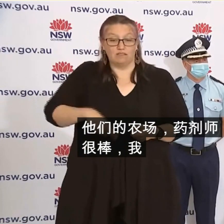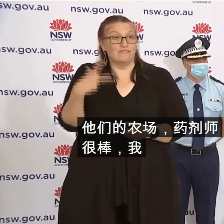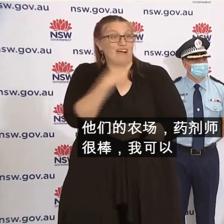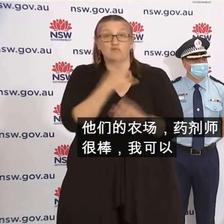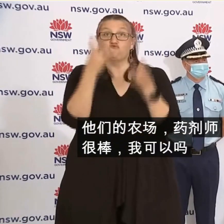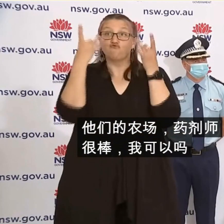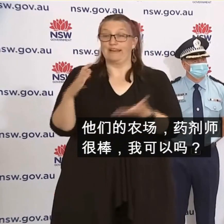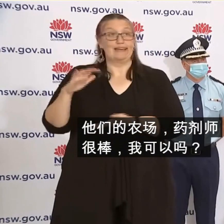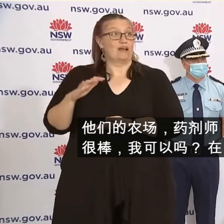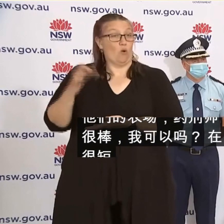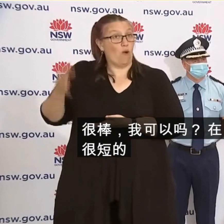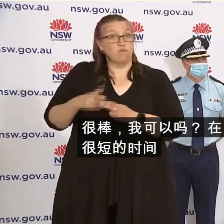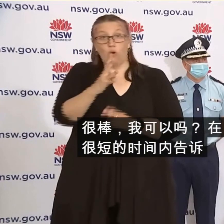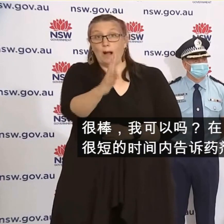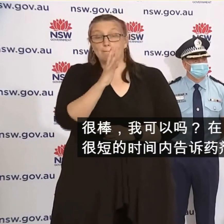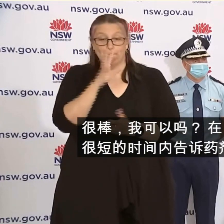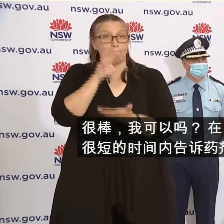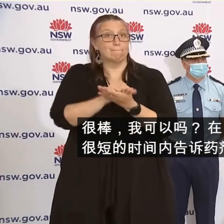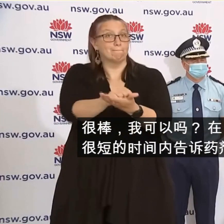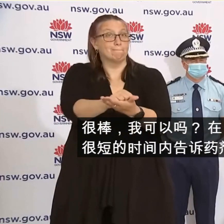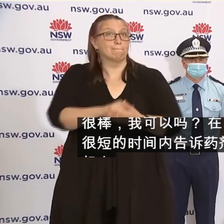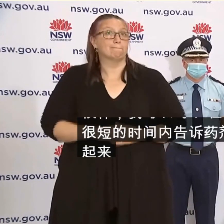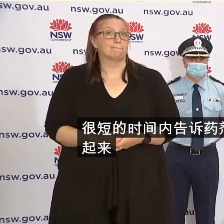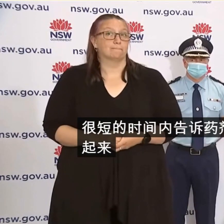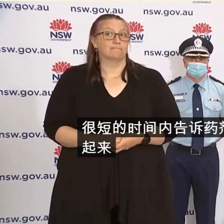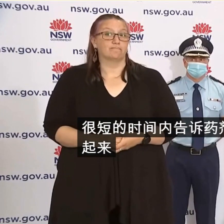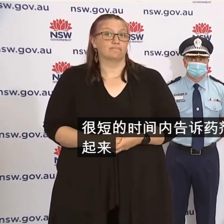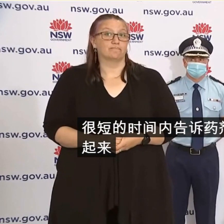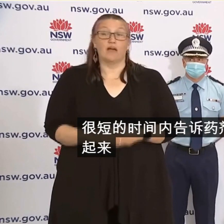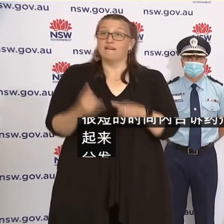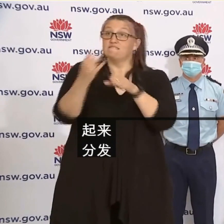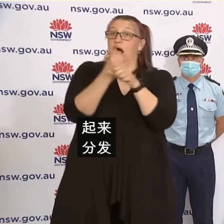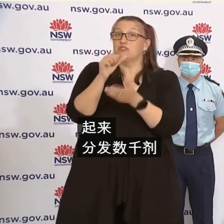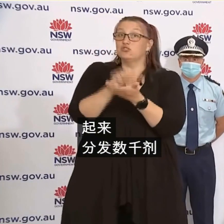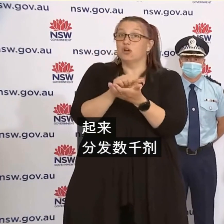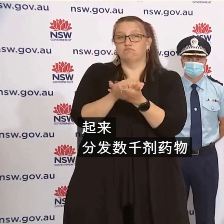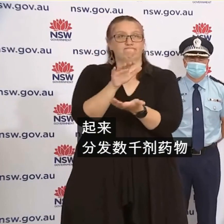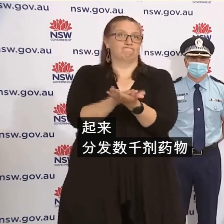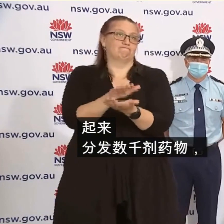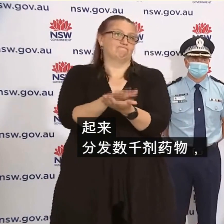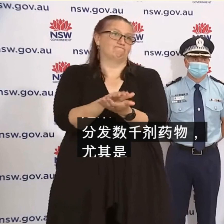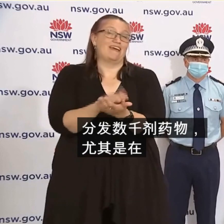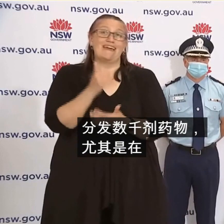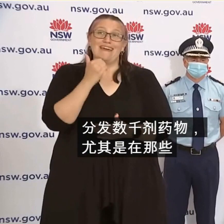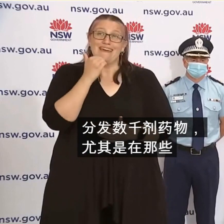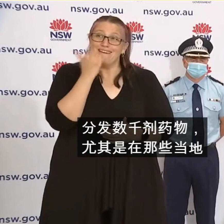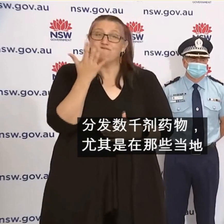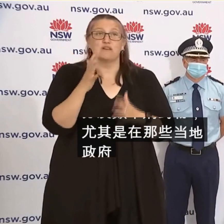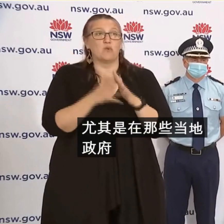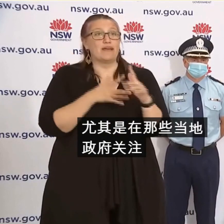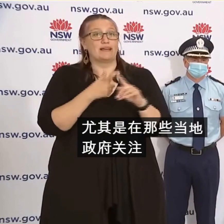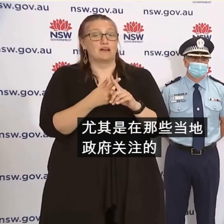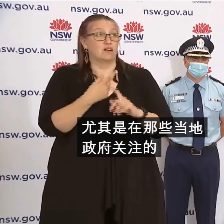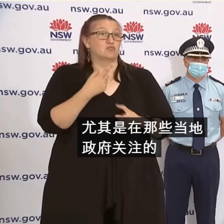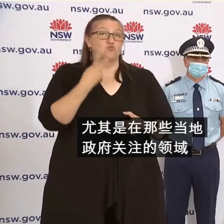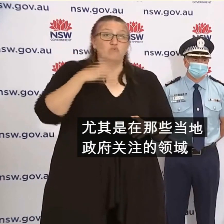amazing. Can I thank the pharmacists? In a very short period of time, they've stood up and are dishing out thousands of doses every week, especially in those local